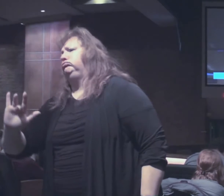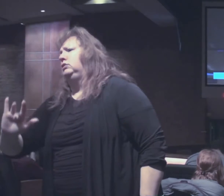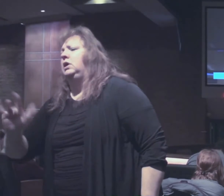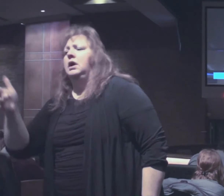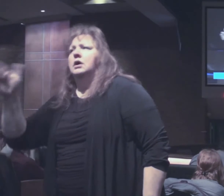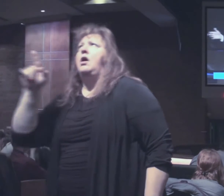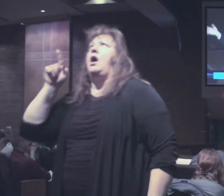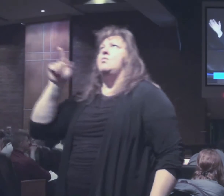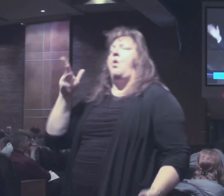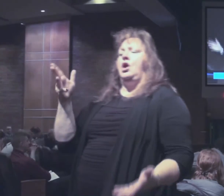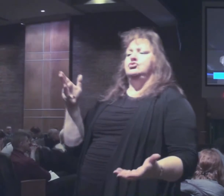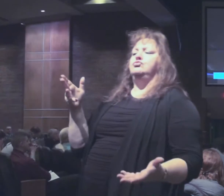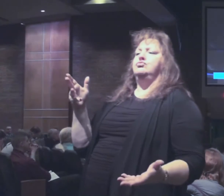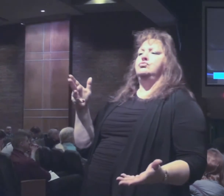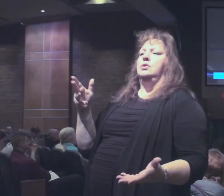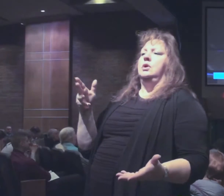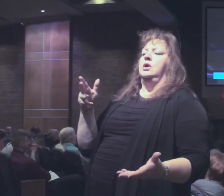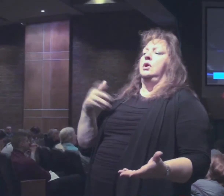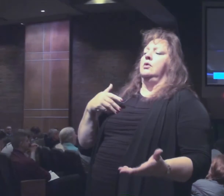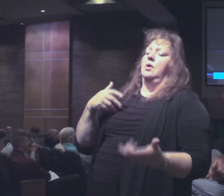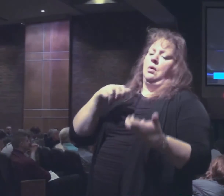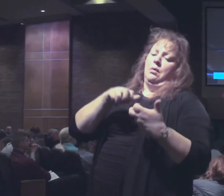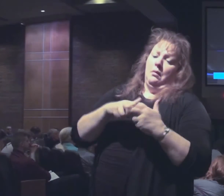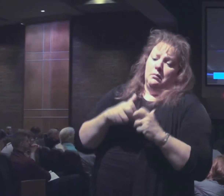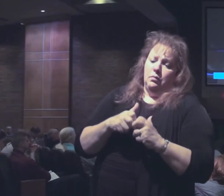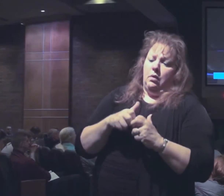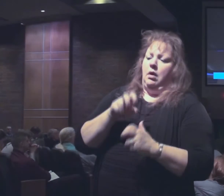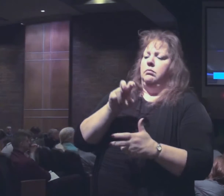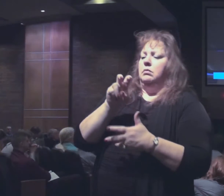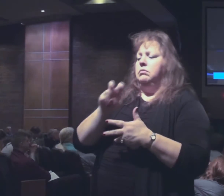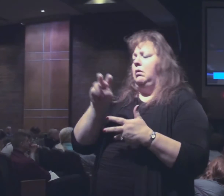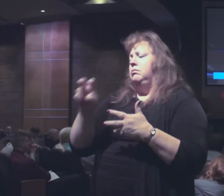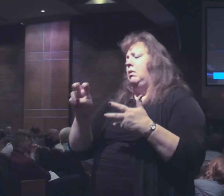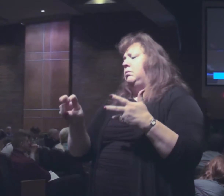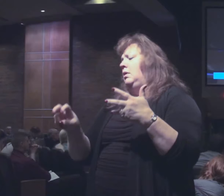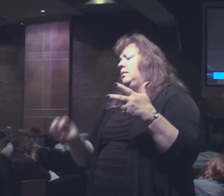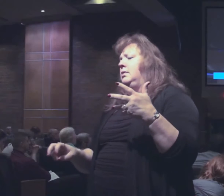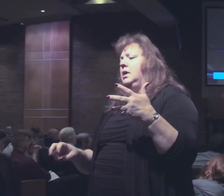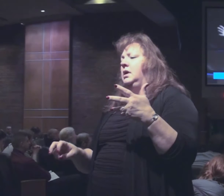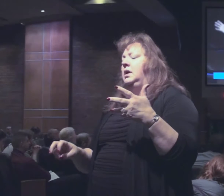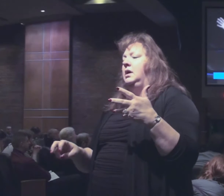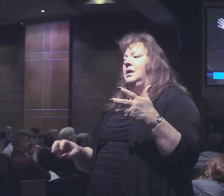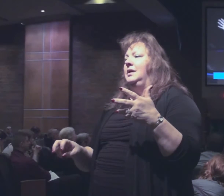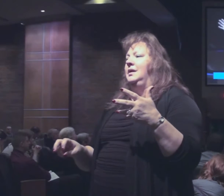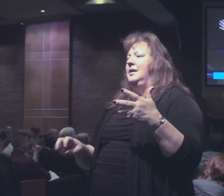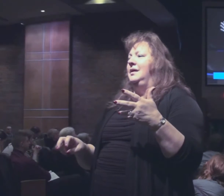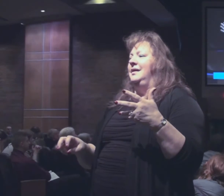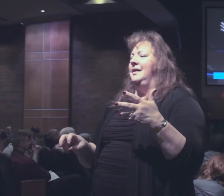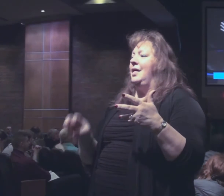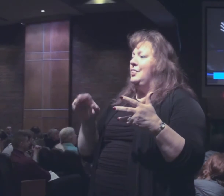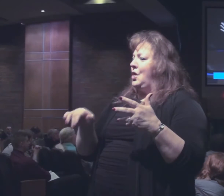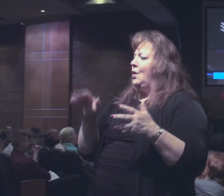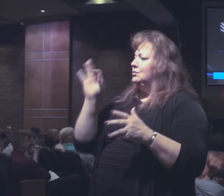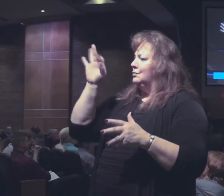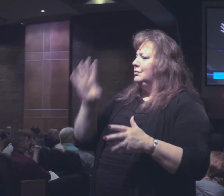God doesn't want you going from one difficulty to another. They say what we would like physically.